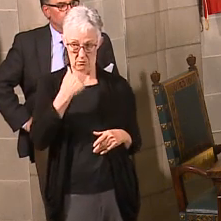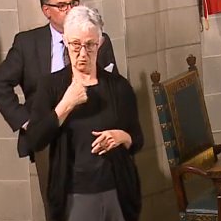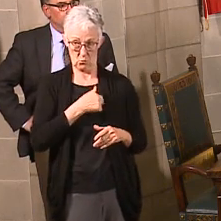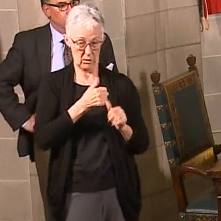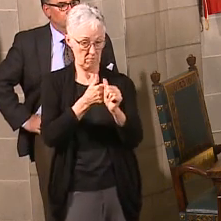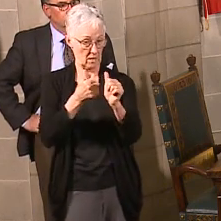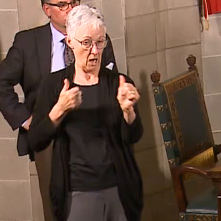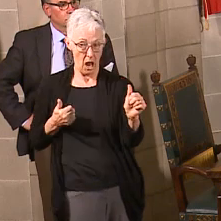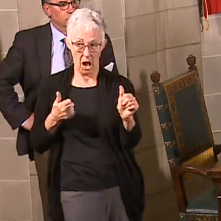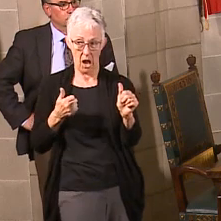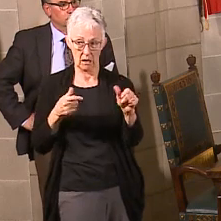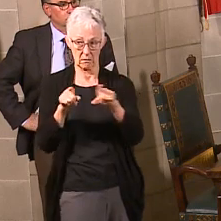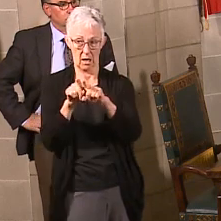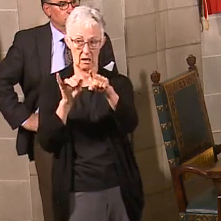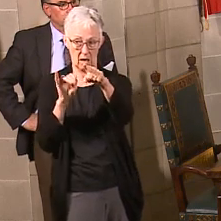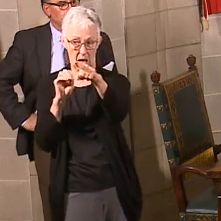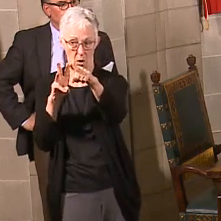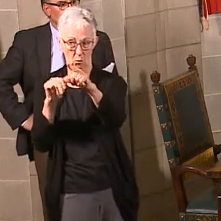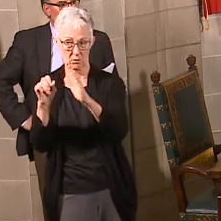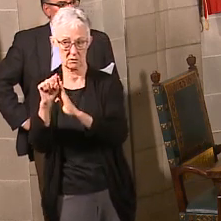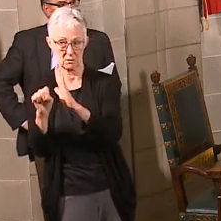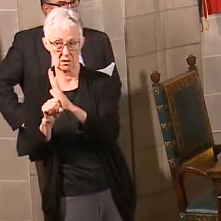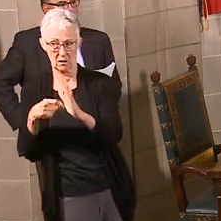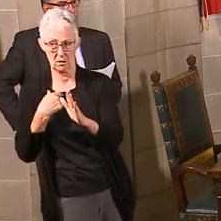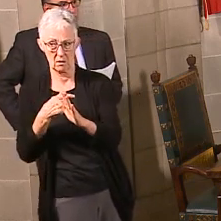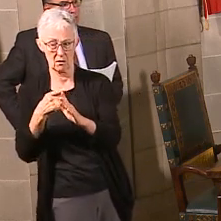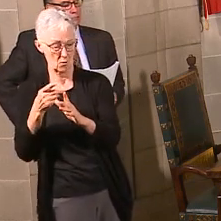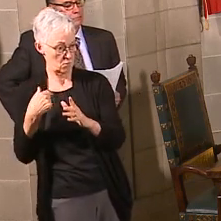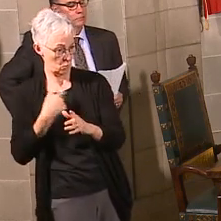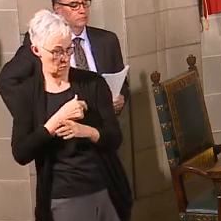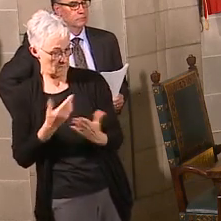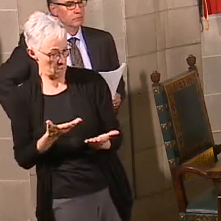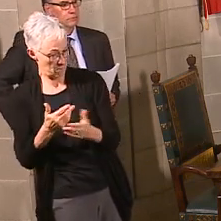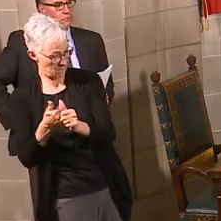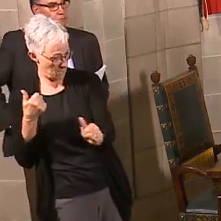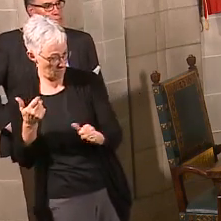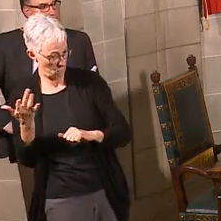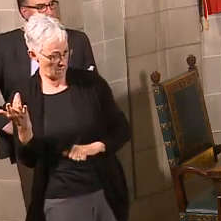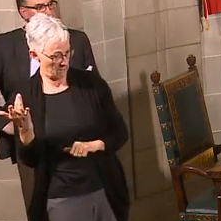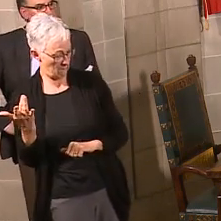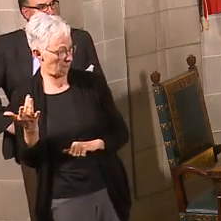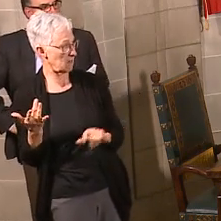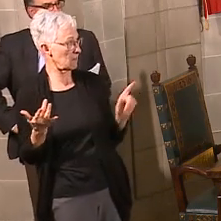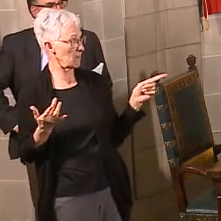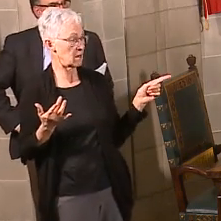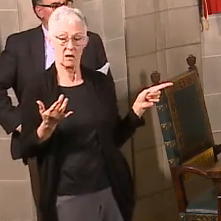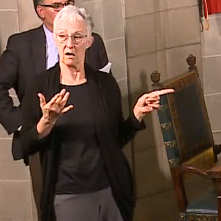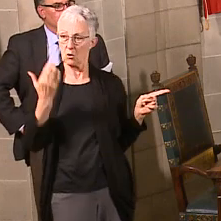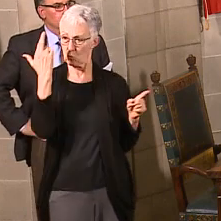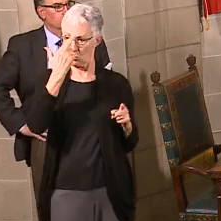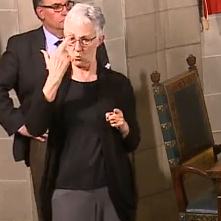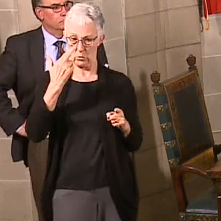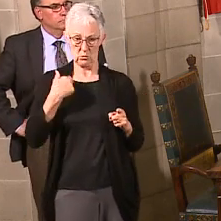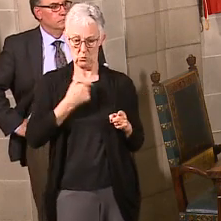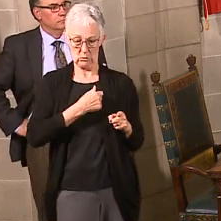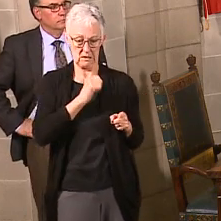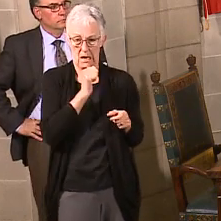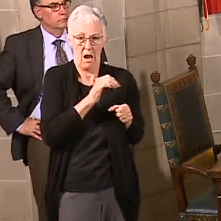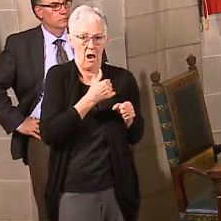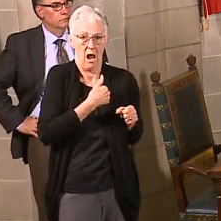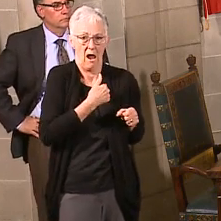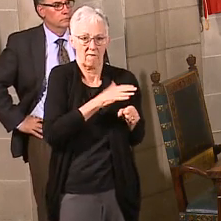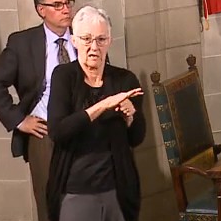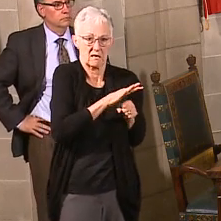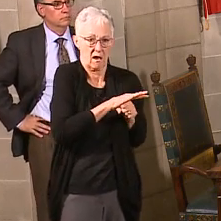testing capacity? And the reason that we are limited in our testing capacity has been the availability